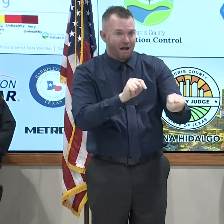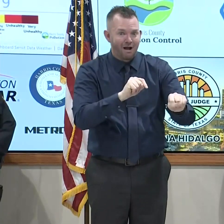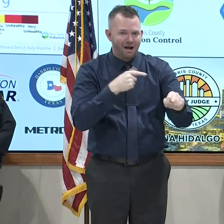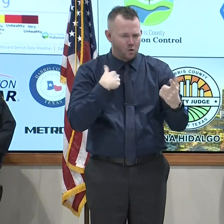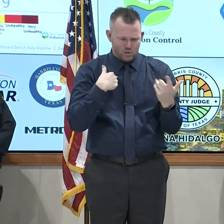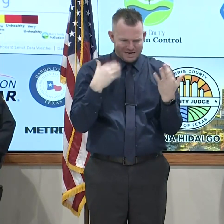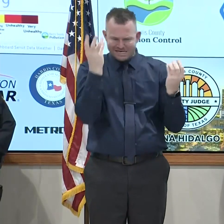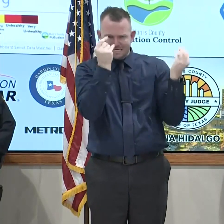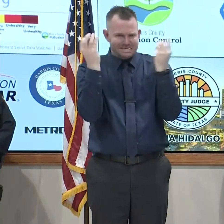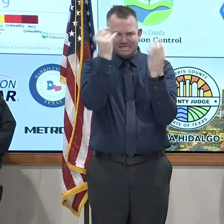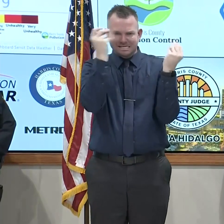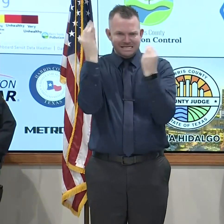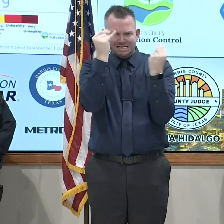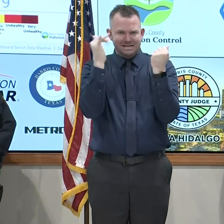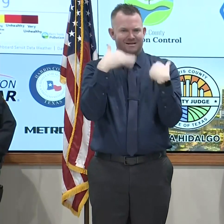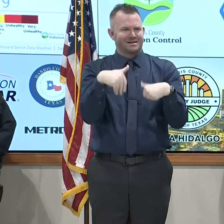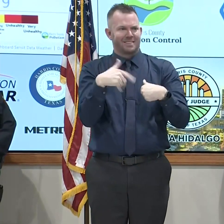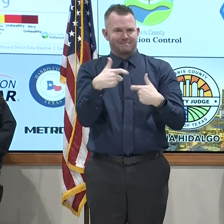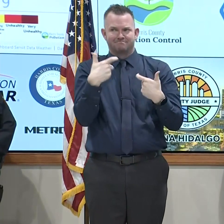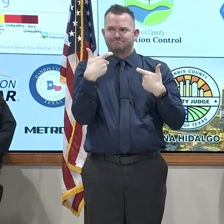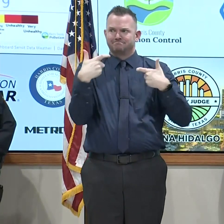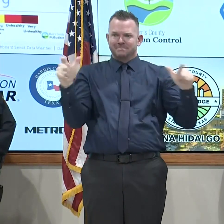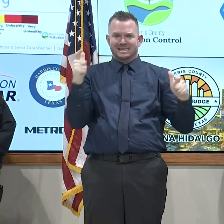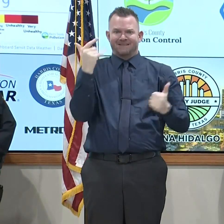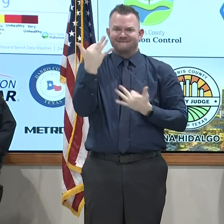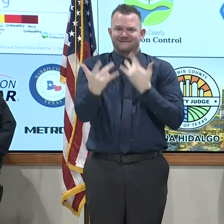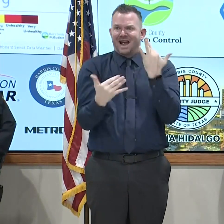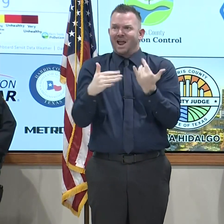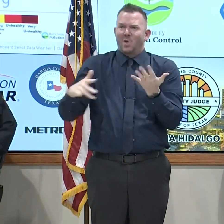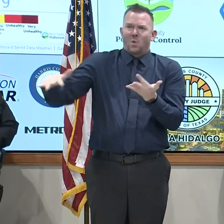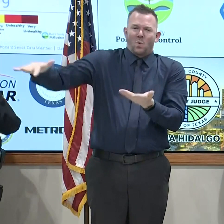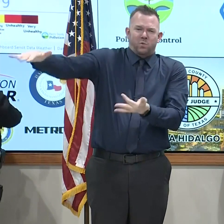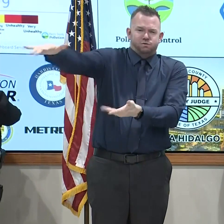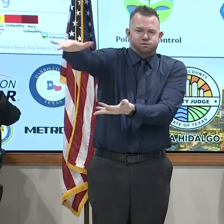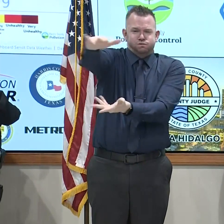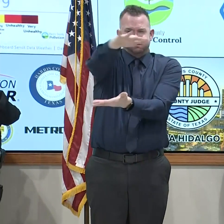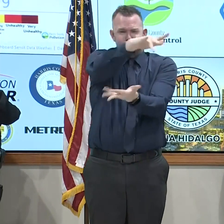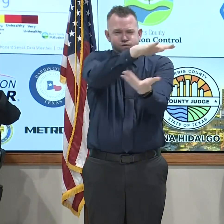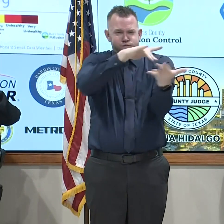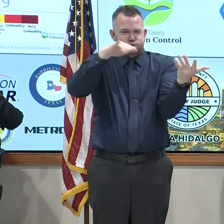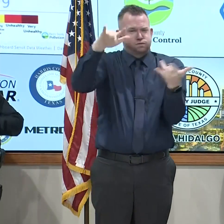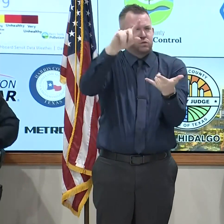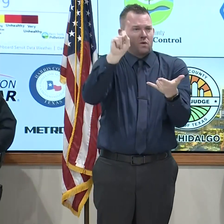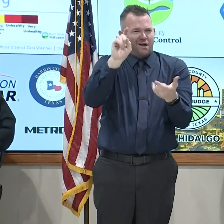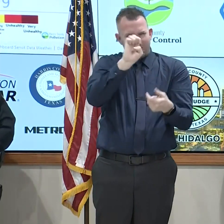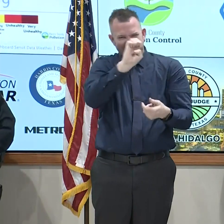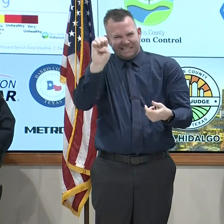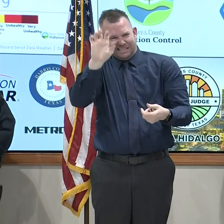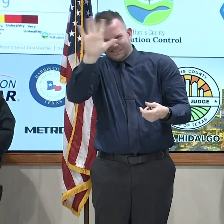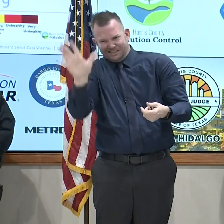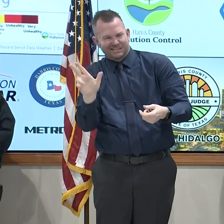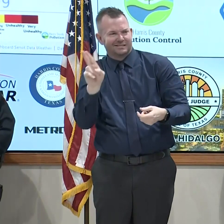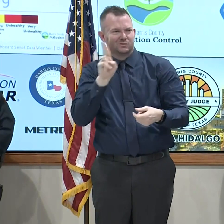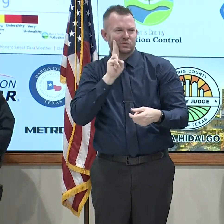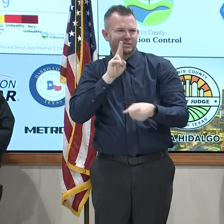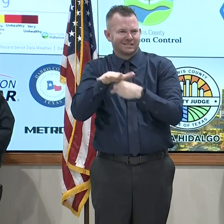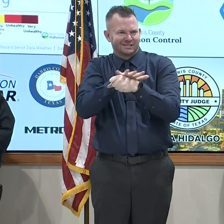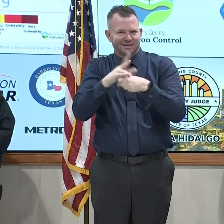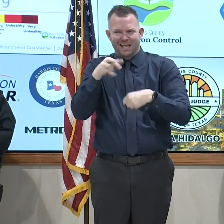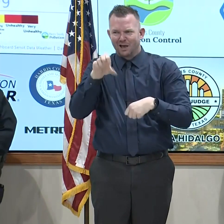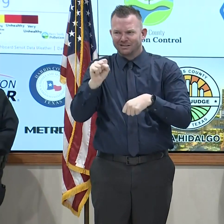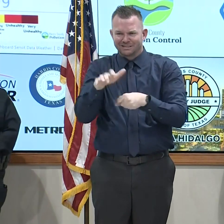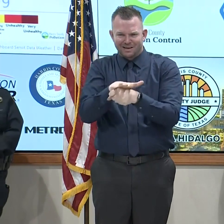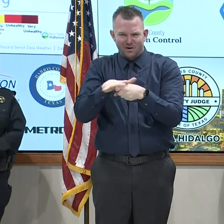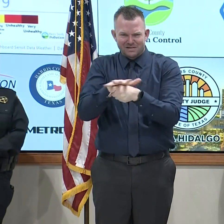smoke coming from East Harris County could be seen practically in another time zone.